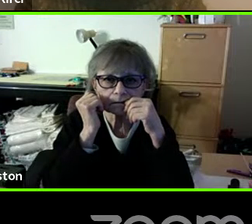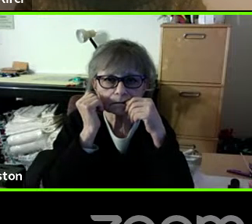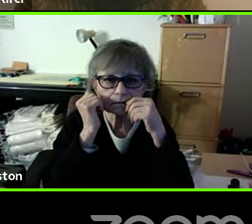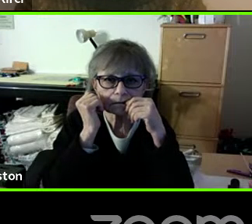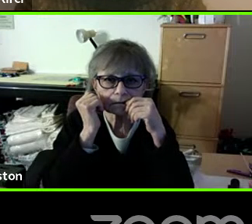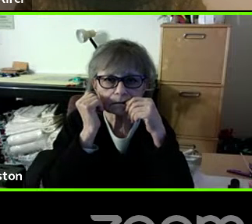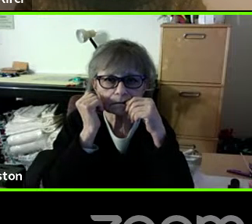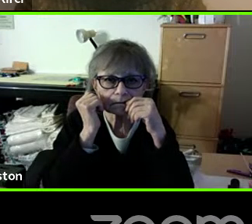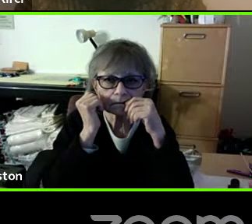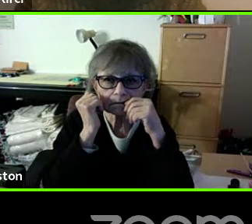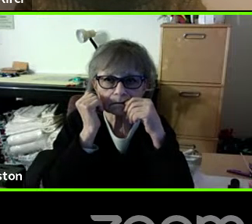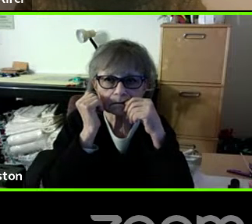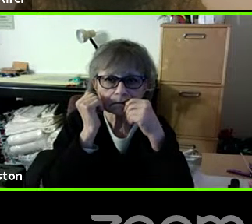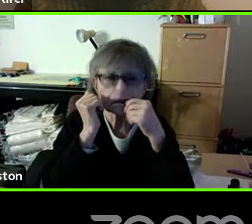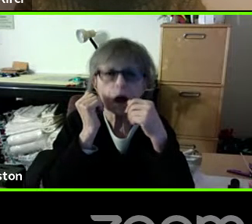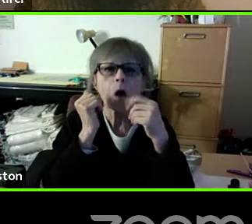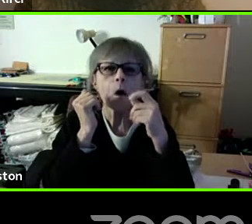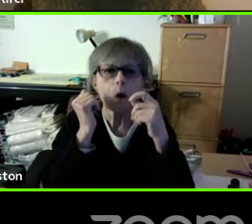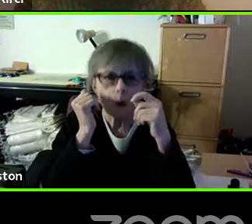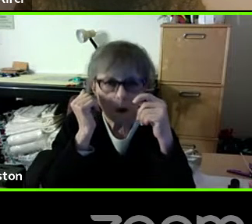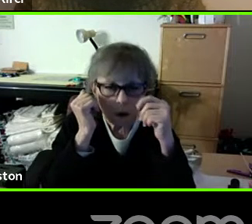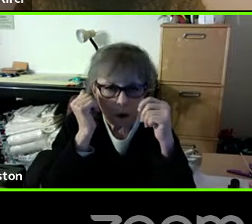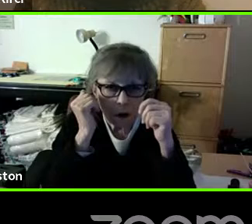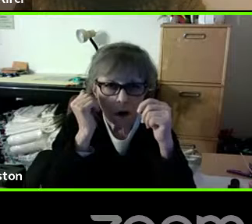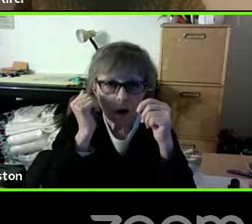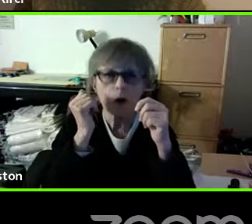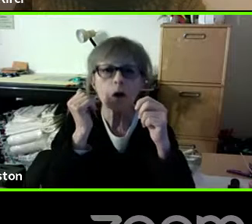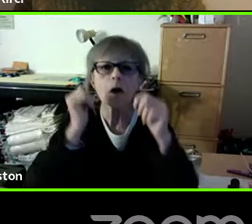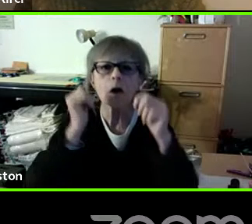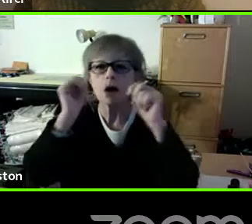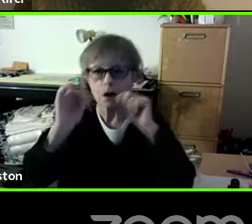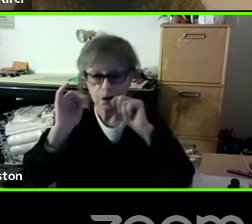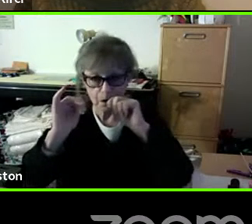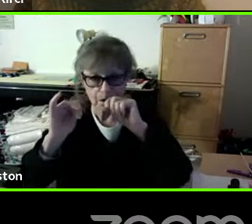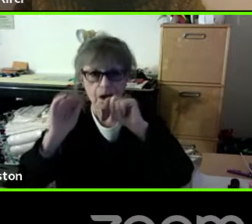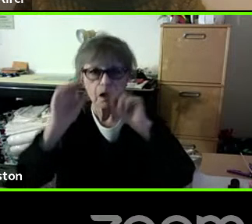blah, more longer.